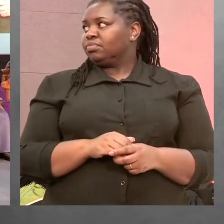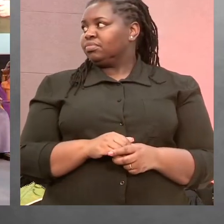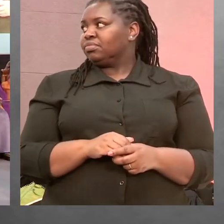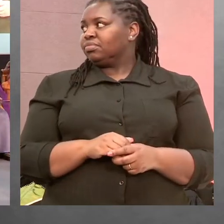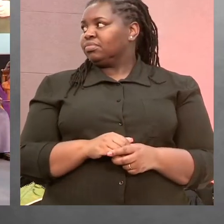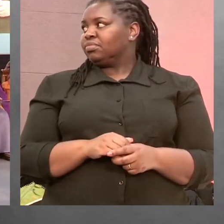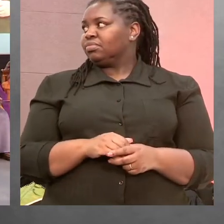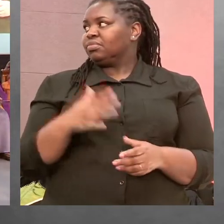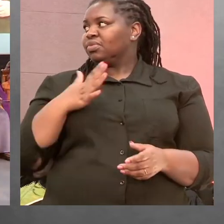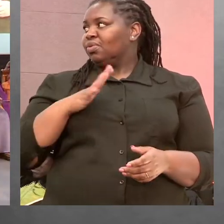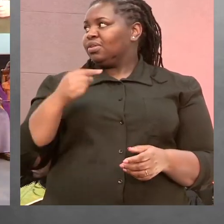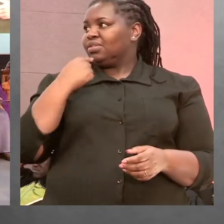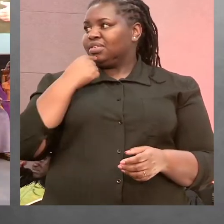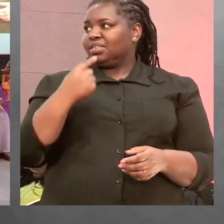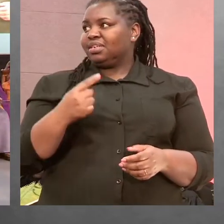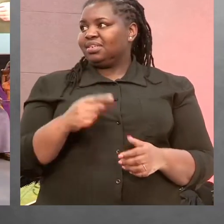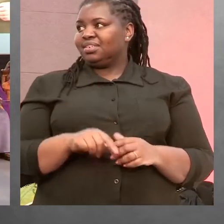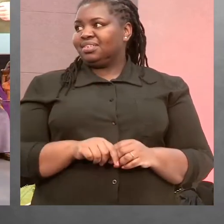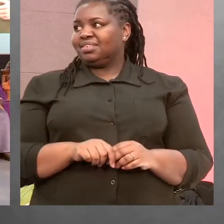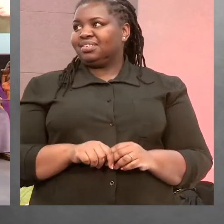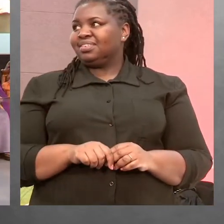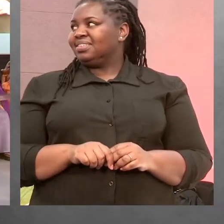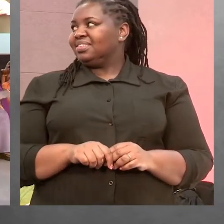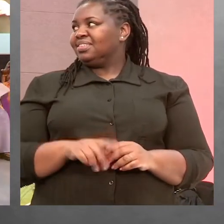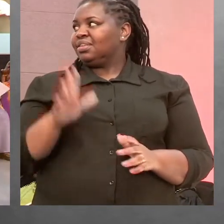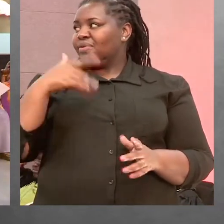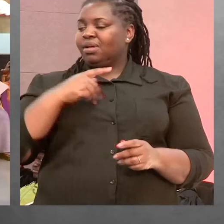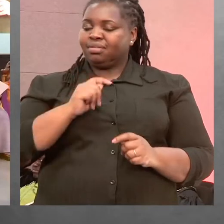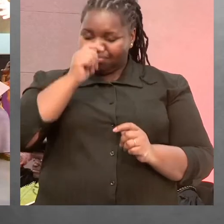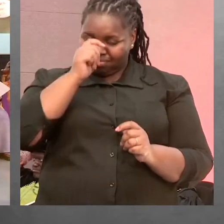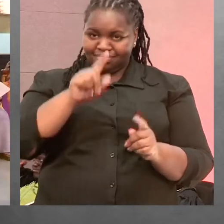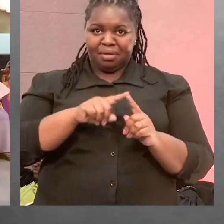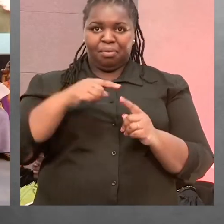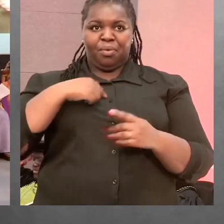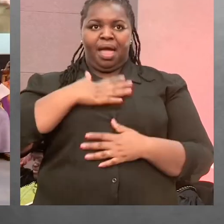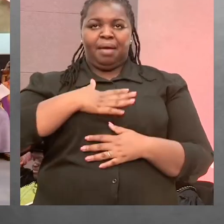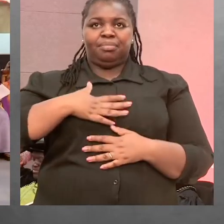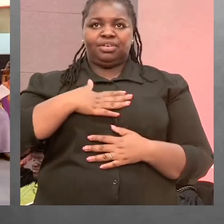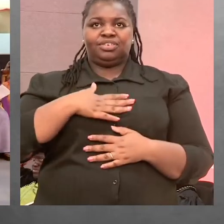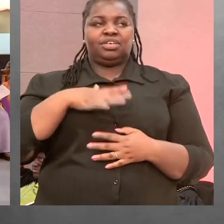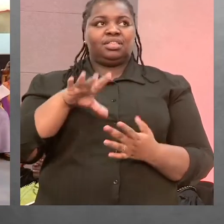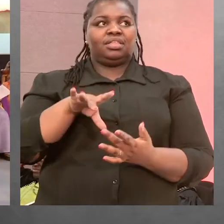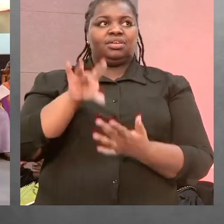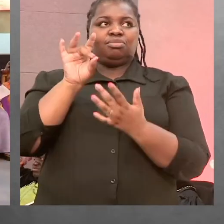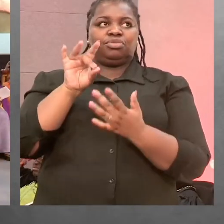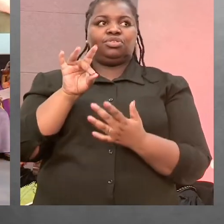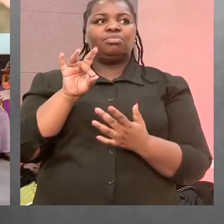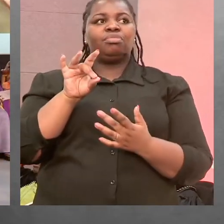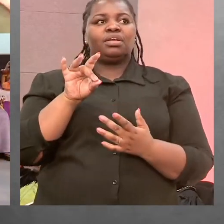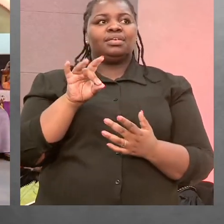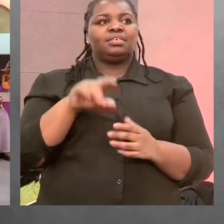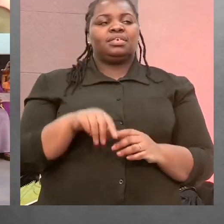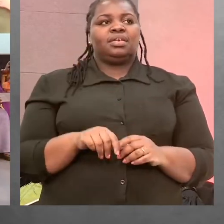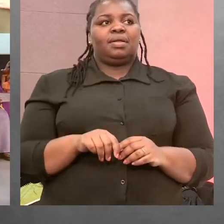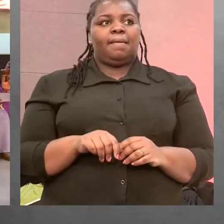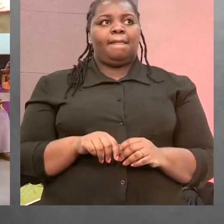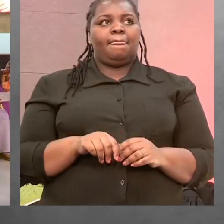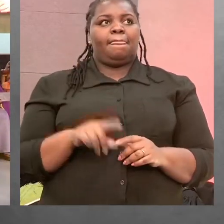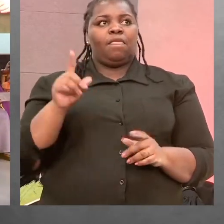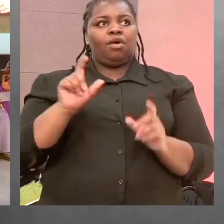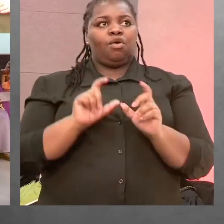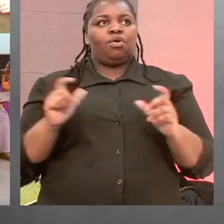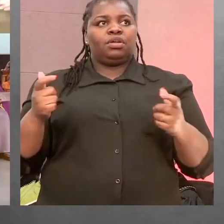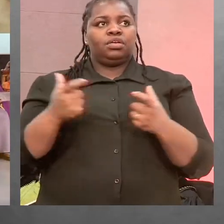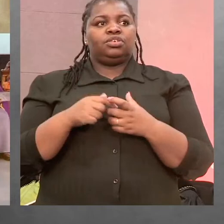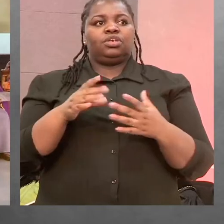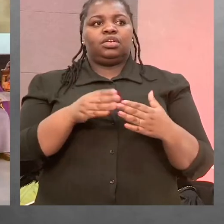also wish to say we acknowledge and appreciate the nomination by the convocation as